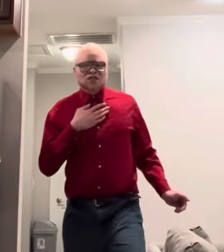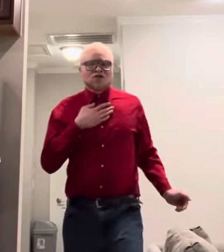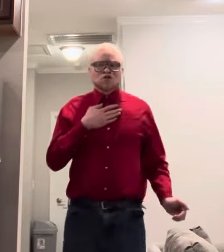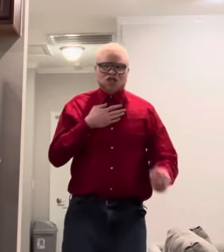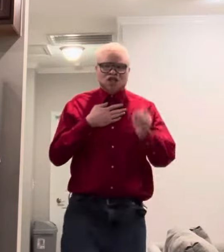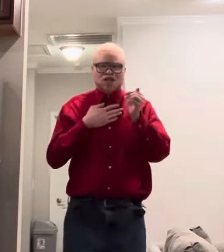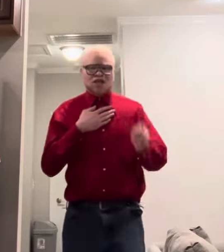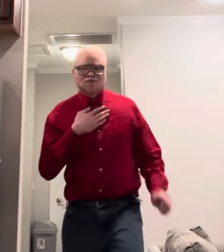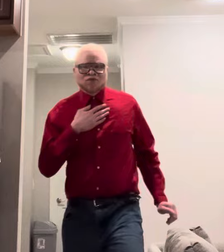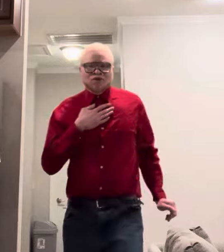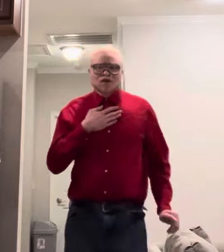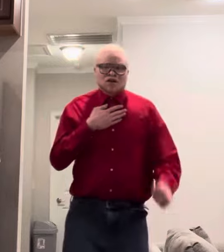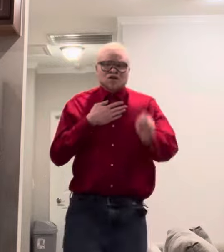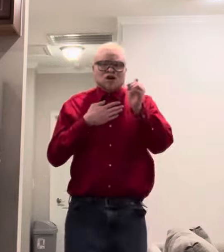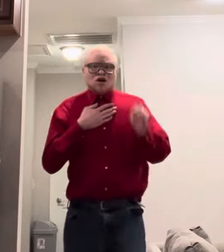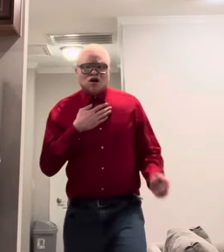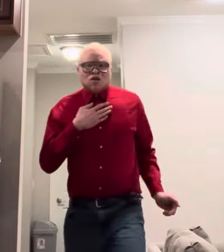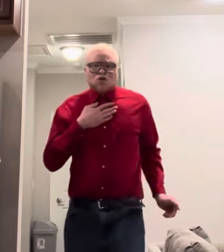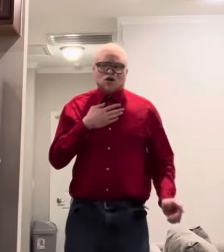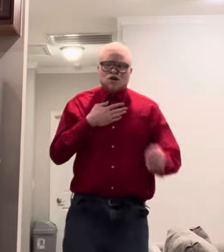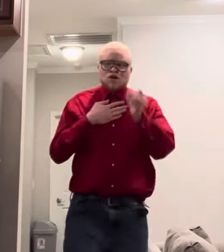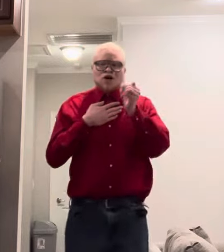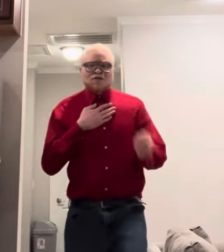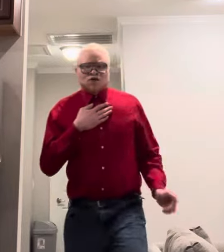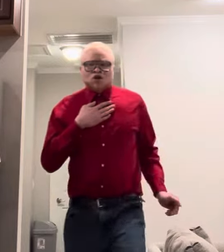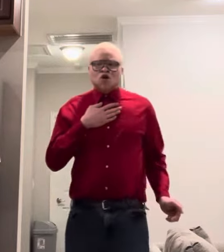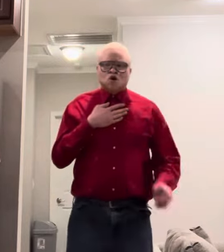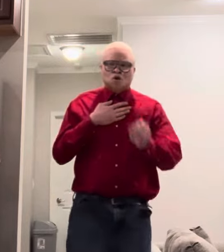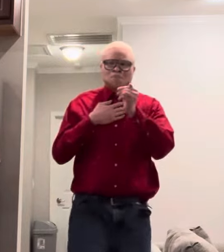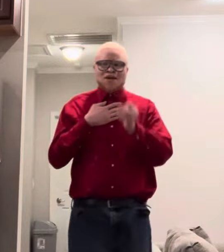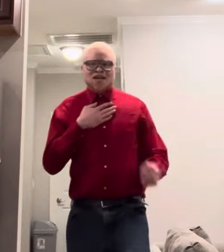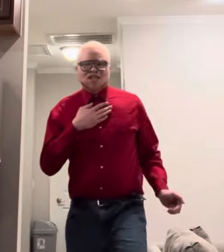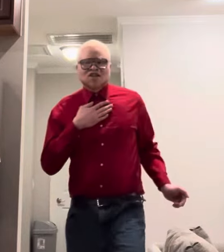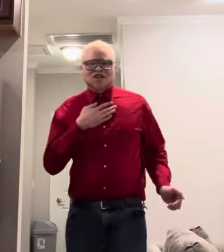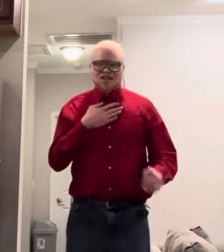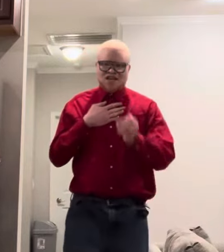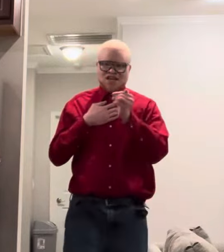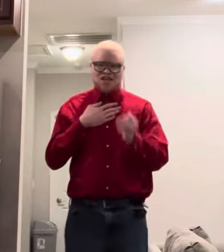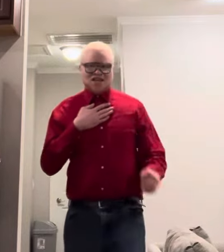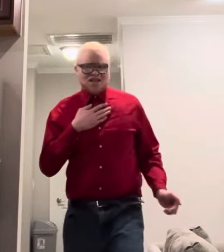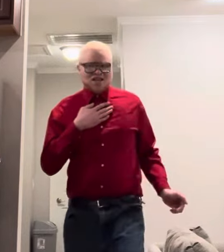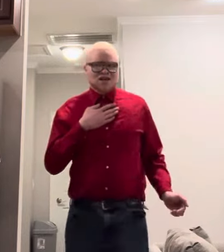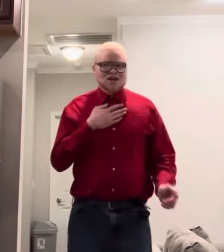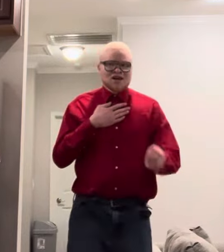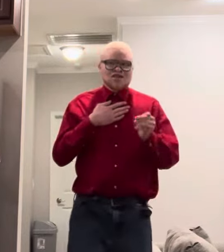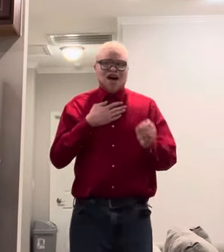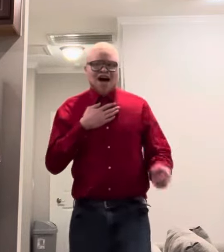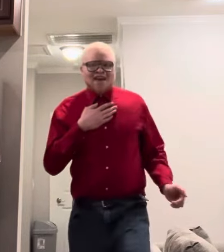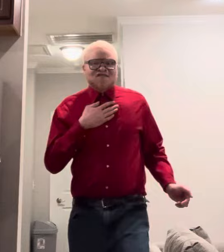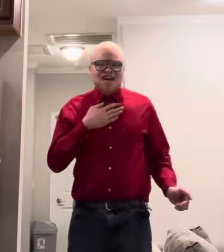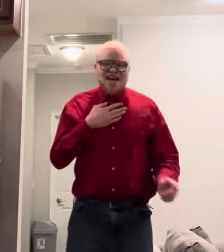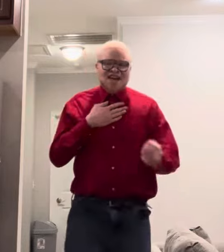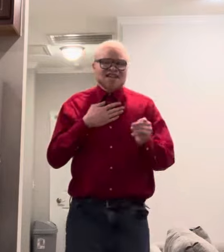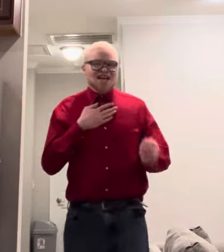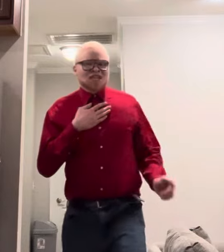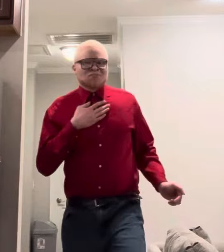devotion, the world offers homage to thee. Thy band-aids may